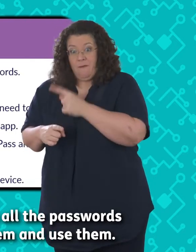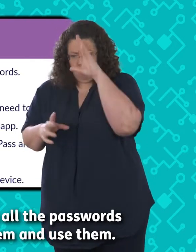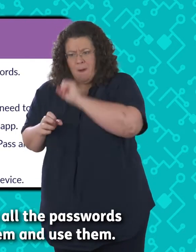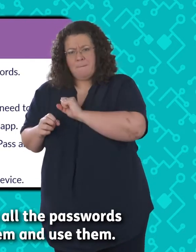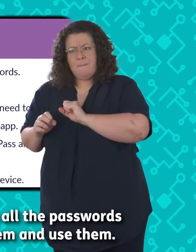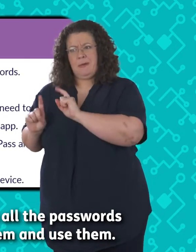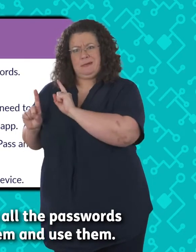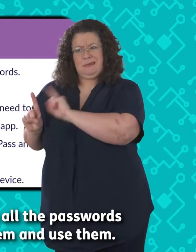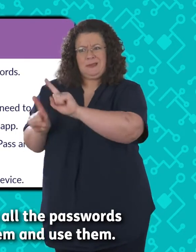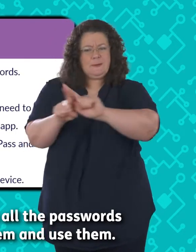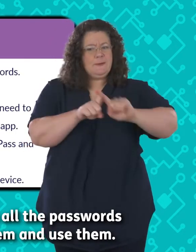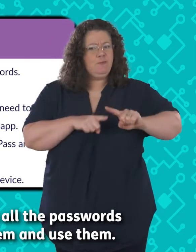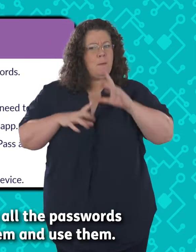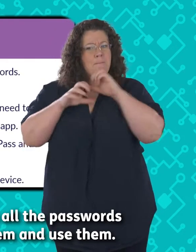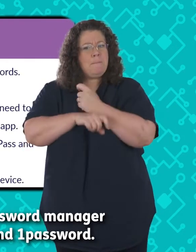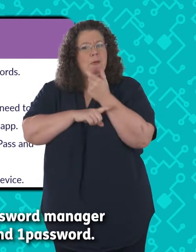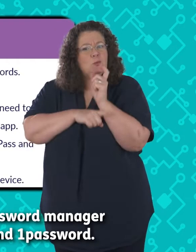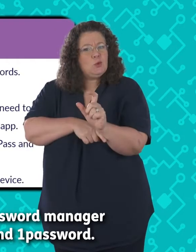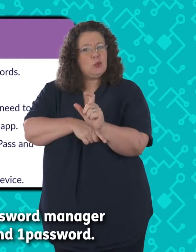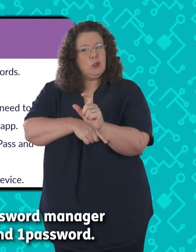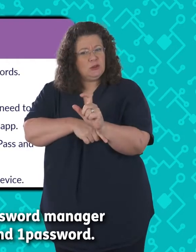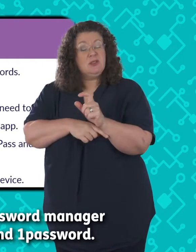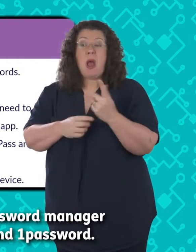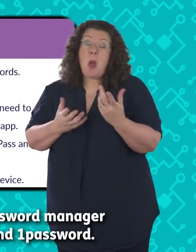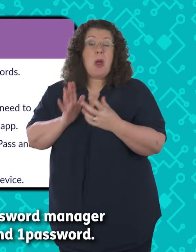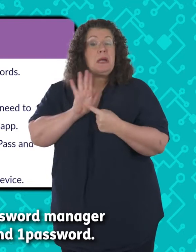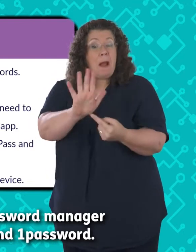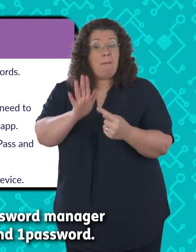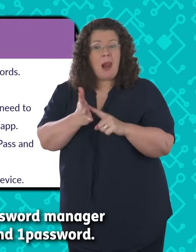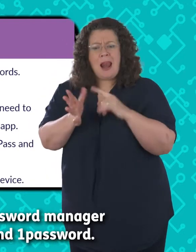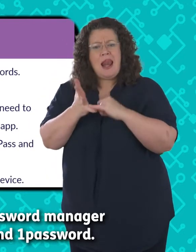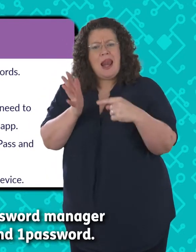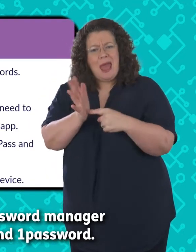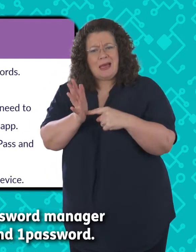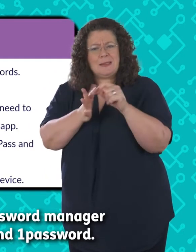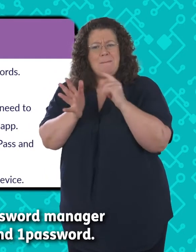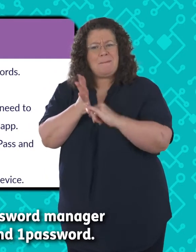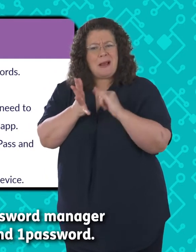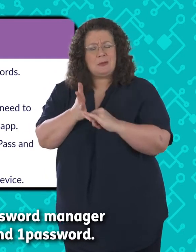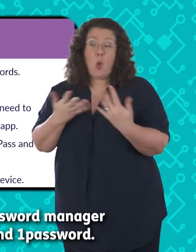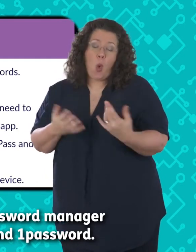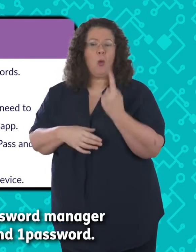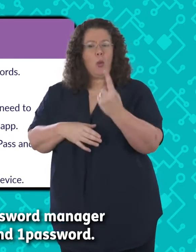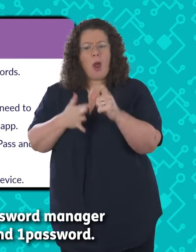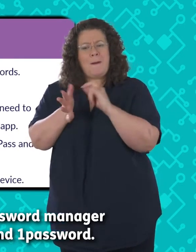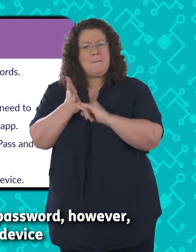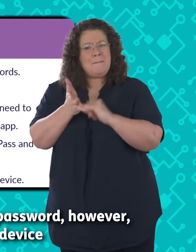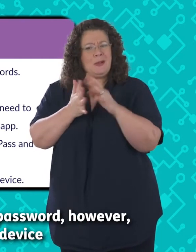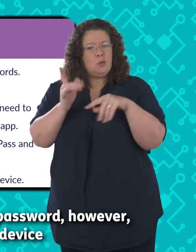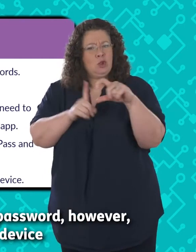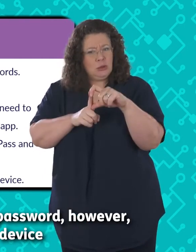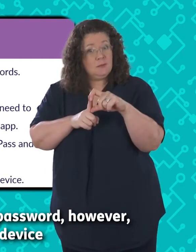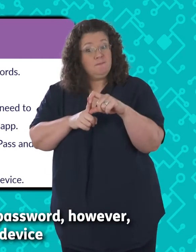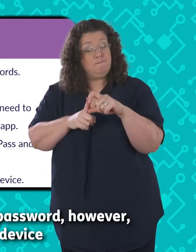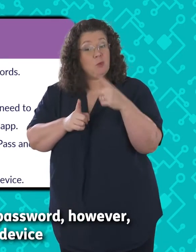passwords and lets you see them and use them. 2 examples of password manager apps are LastPass and 1Password. You can